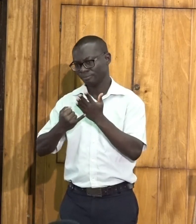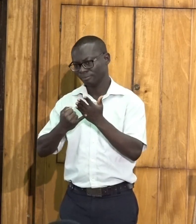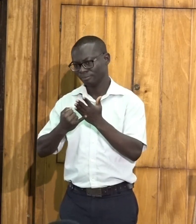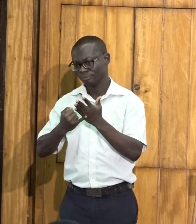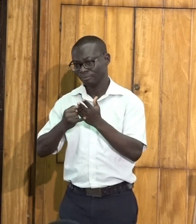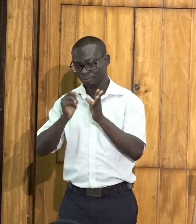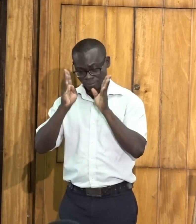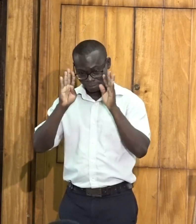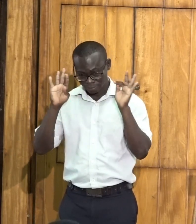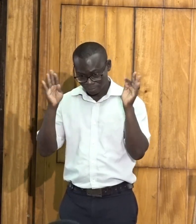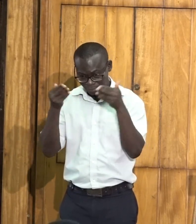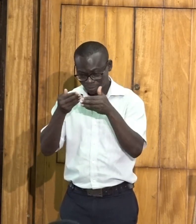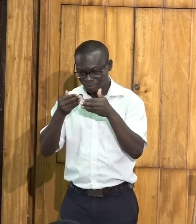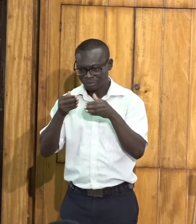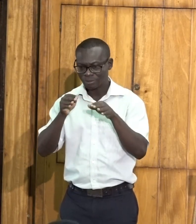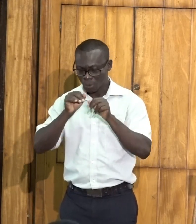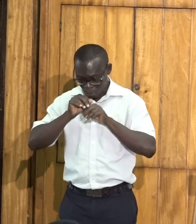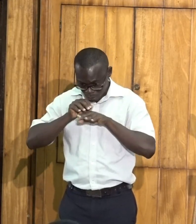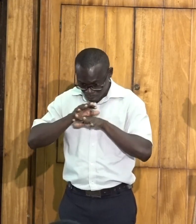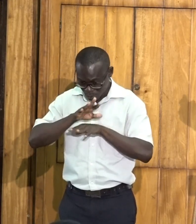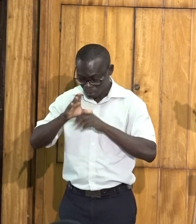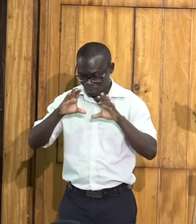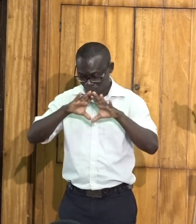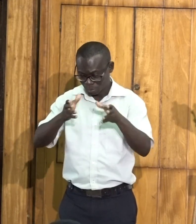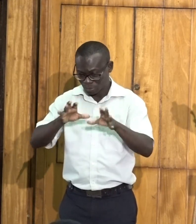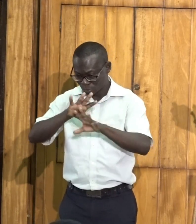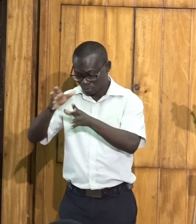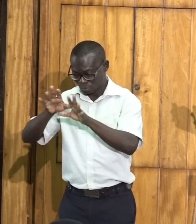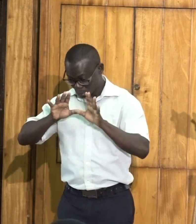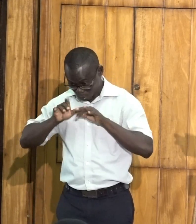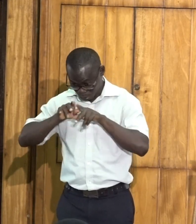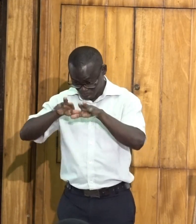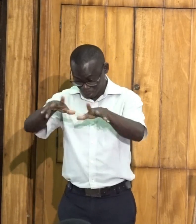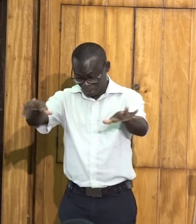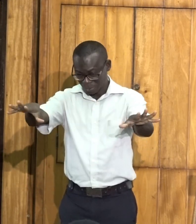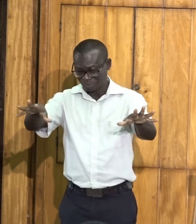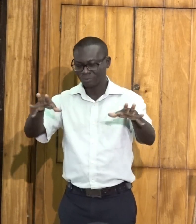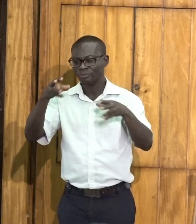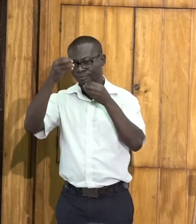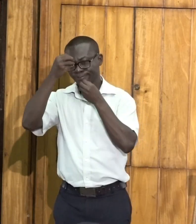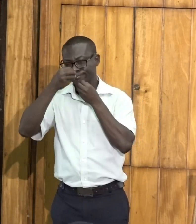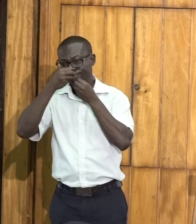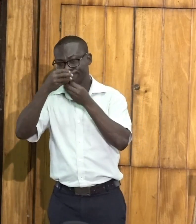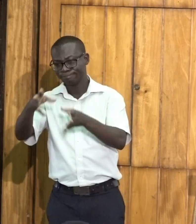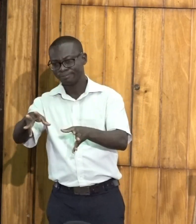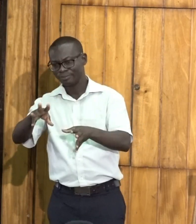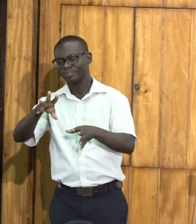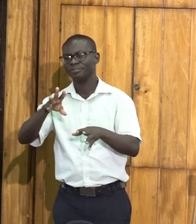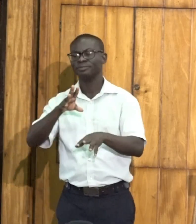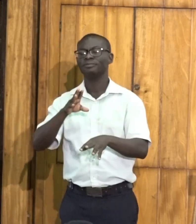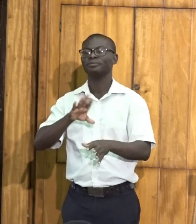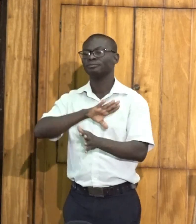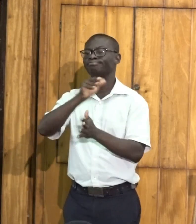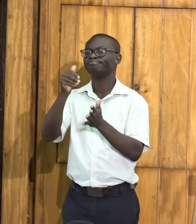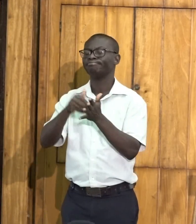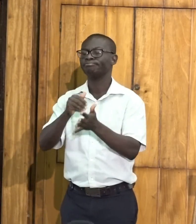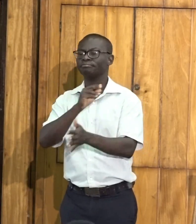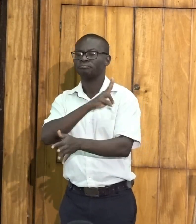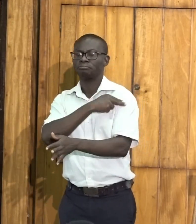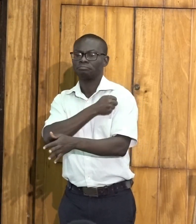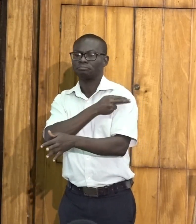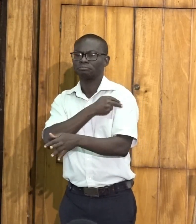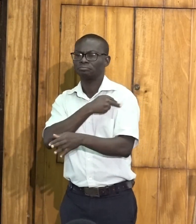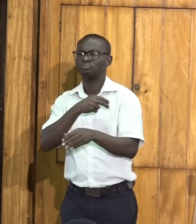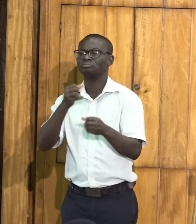Focusing on this decentralization, I mentioned before that the central hospitals and hubs were overburdened with